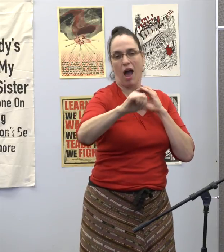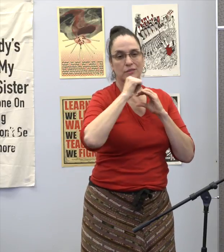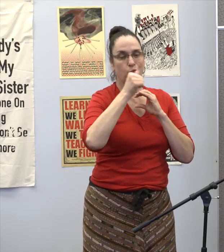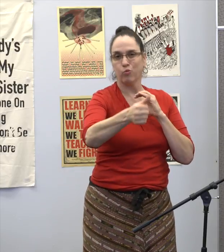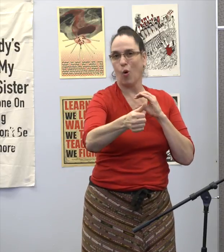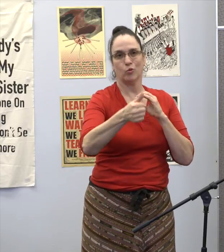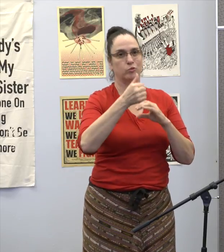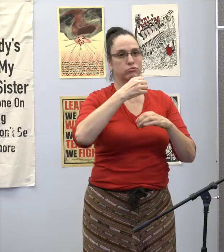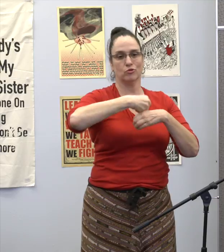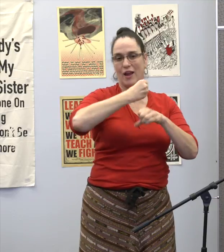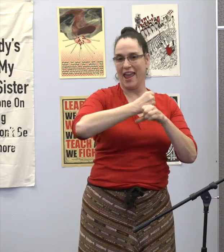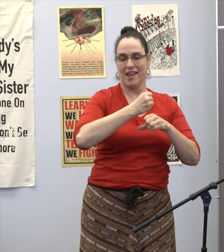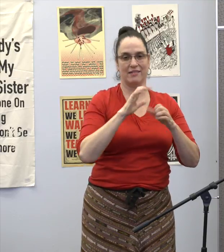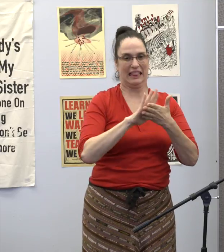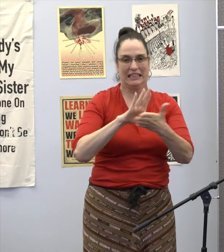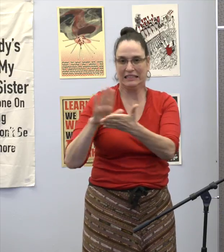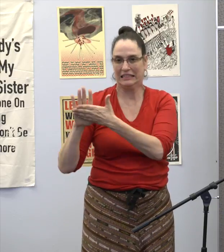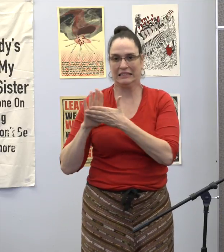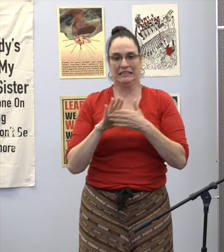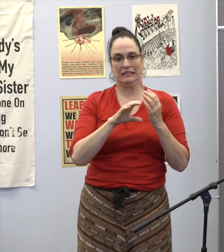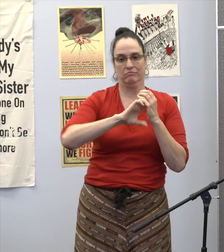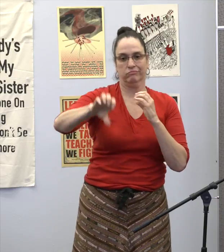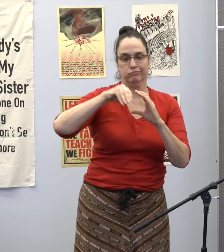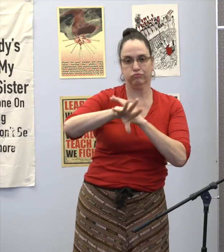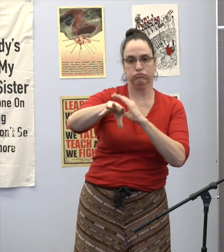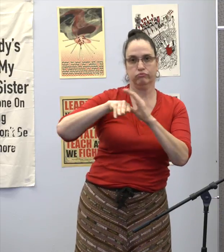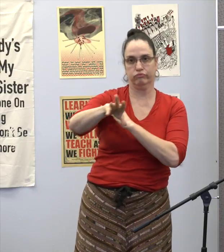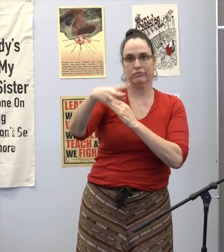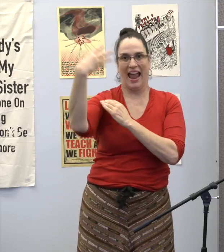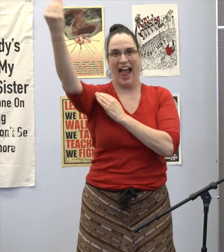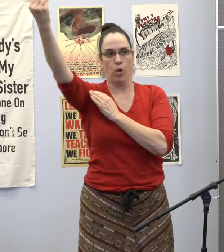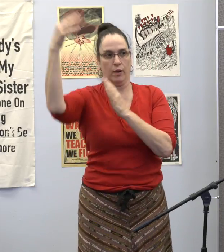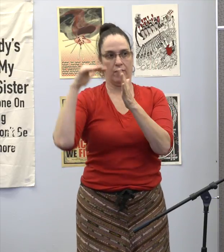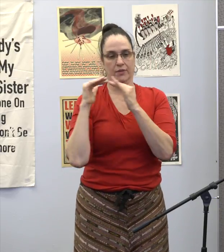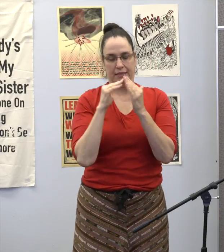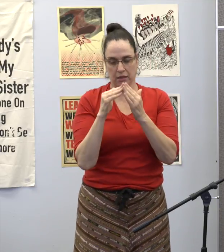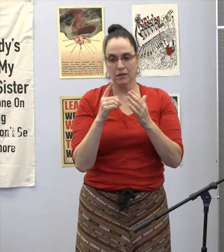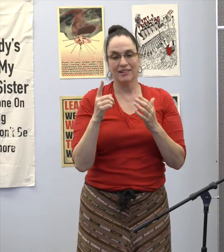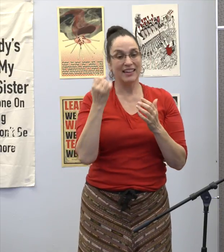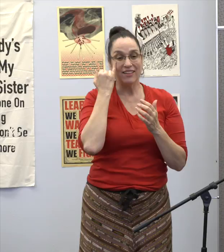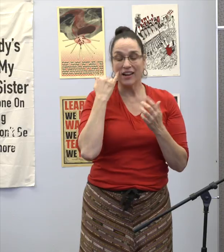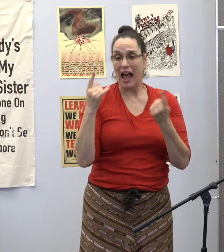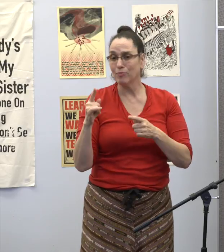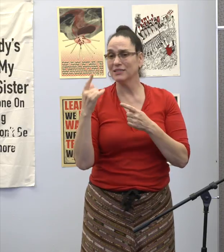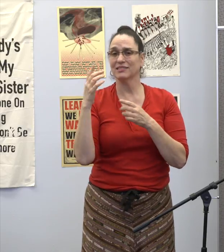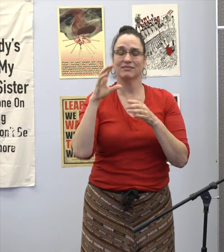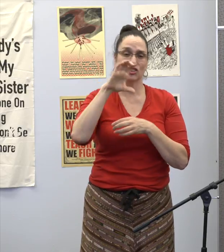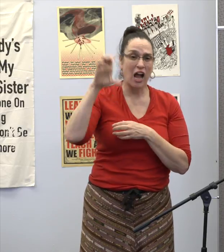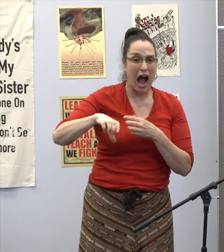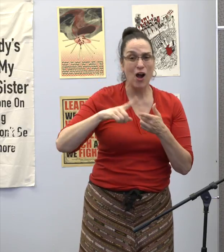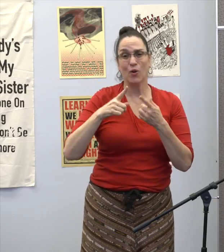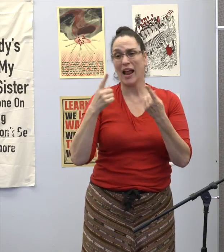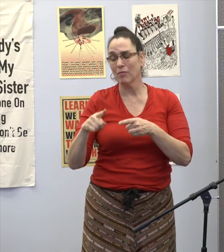week, the environmental devastation inside of the city of Chicago, whether it's the brother yesterday that spoke